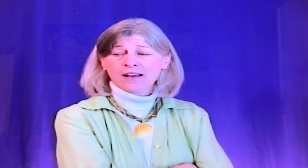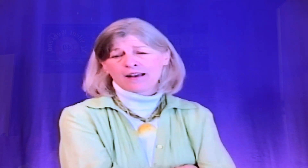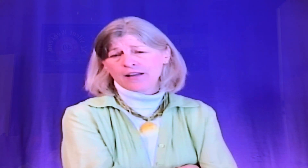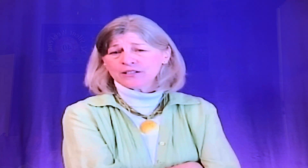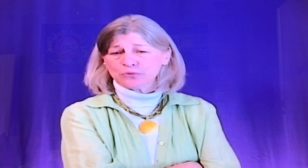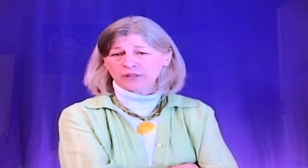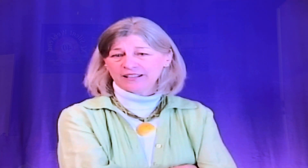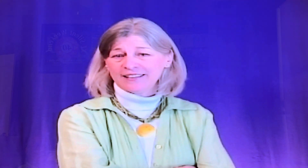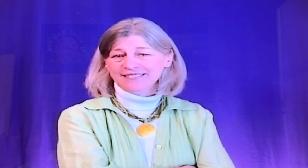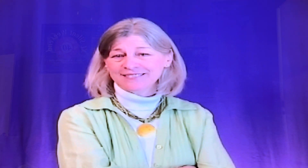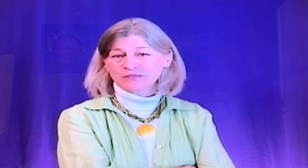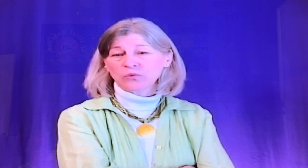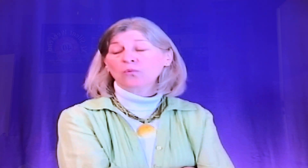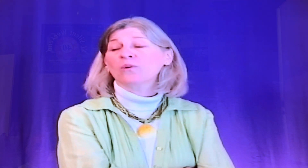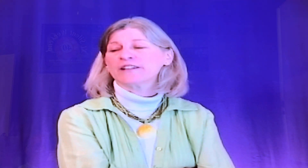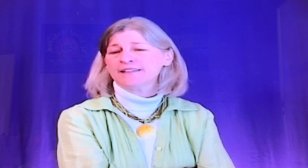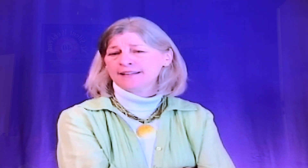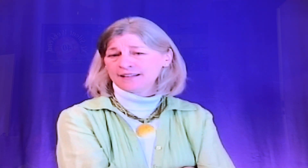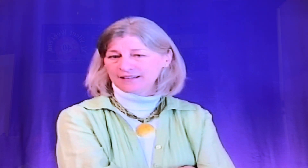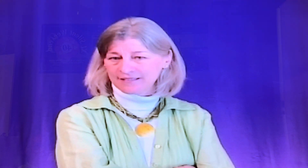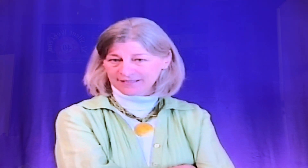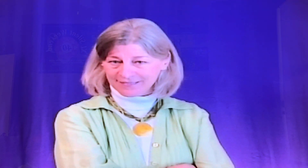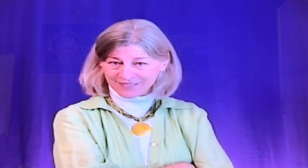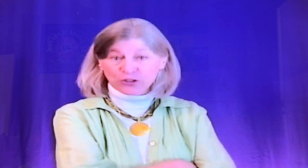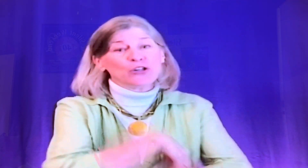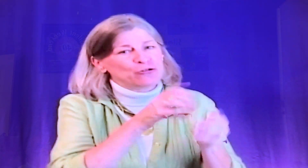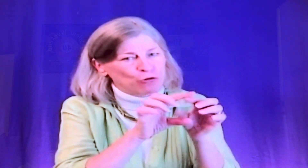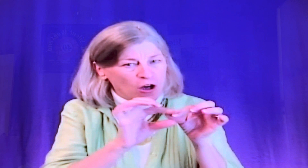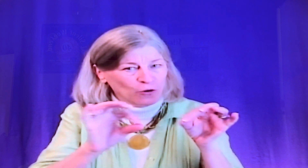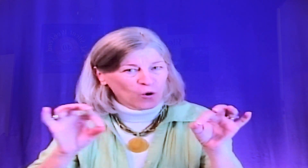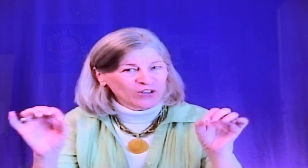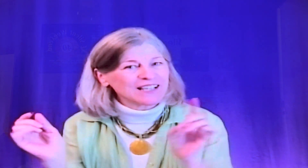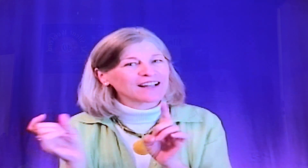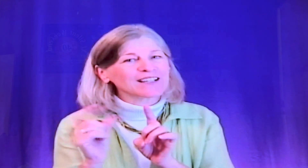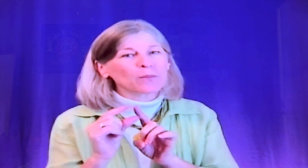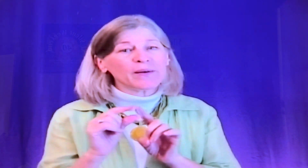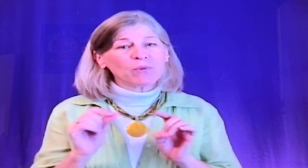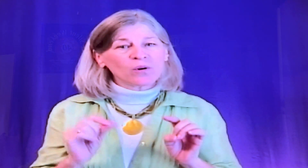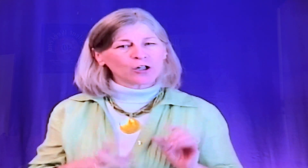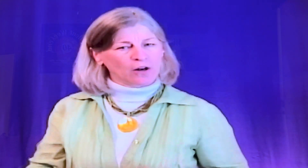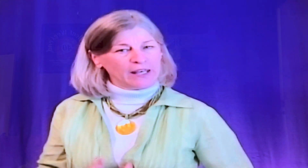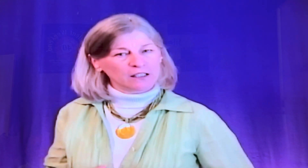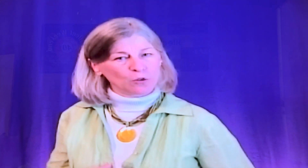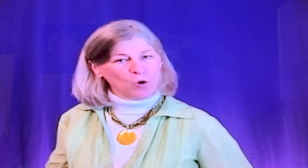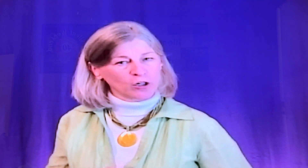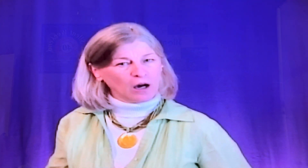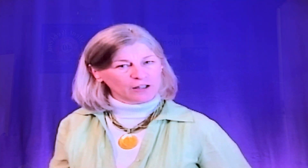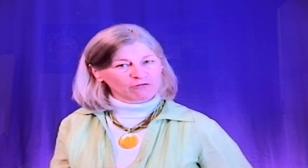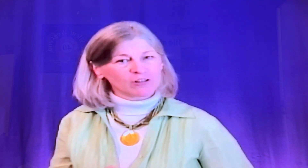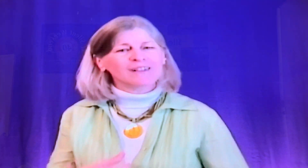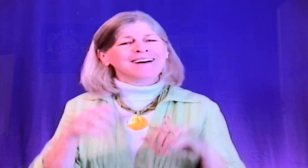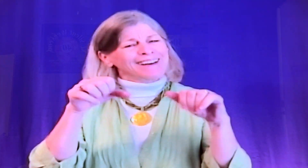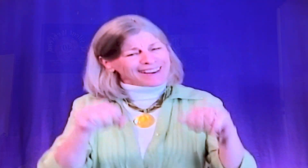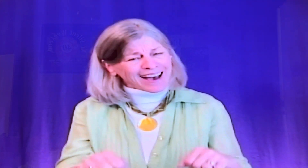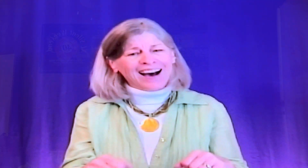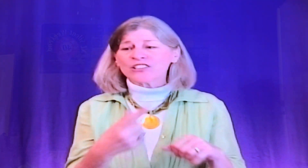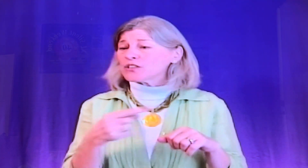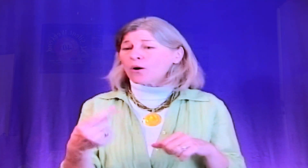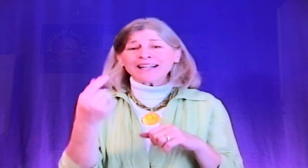hey sweetie, what do you need? Do you draw the words out a little bit more? Are they a little more guttural? Yeah, so it's